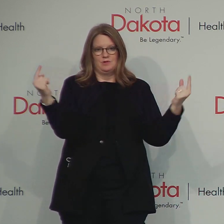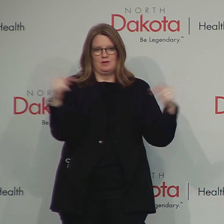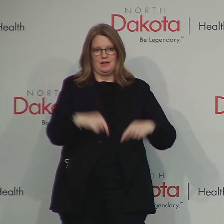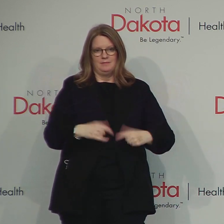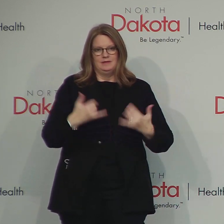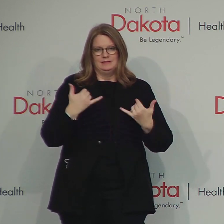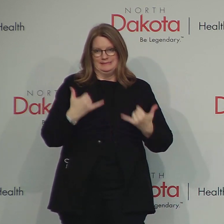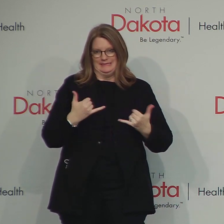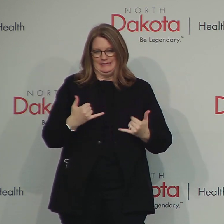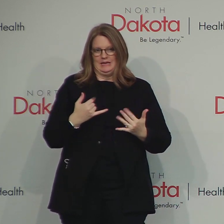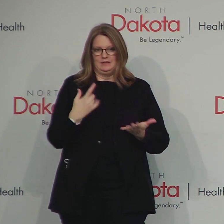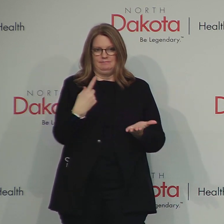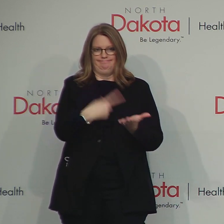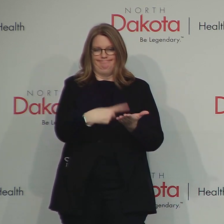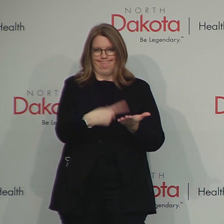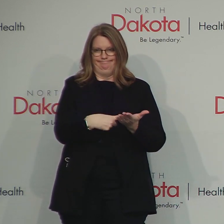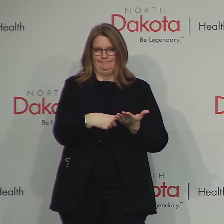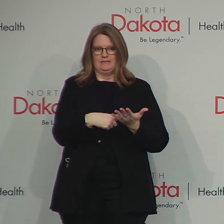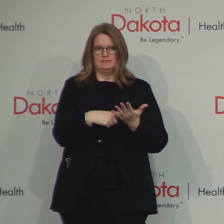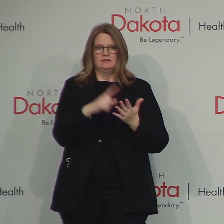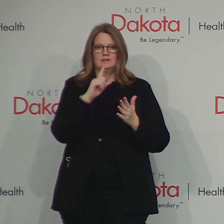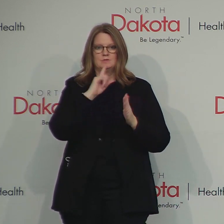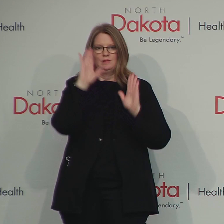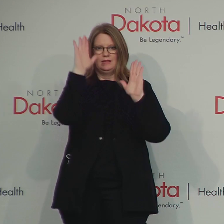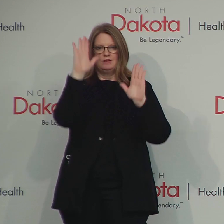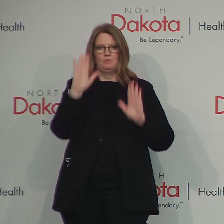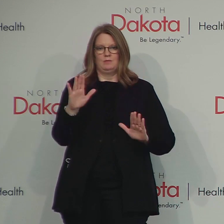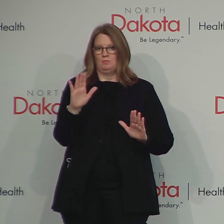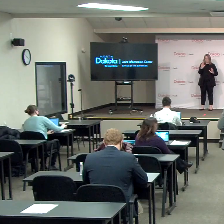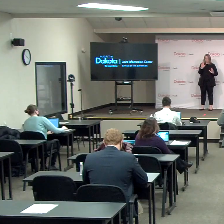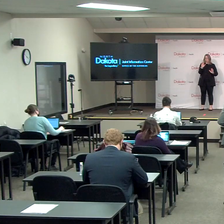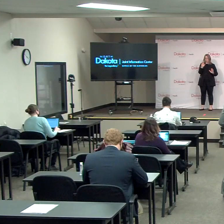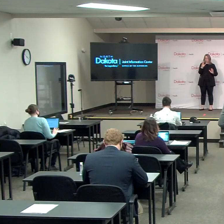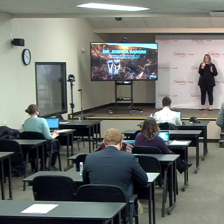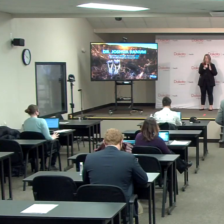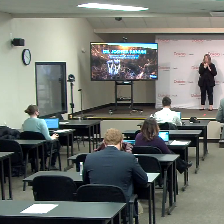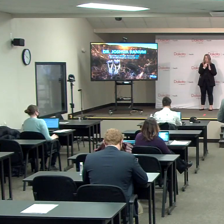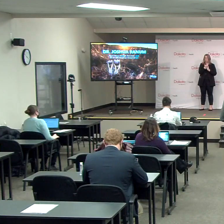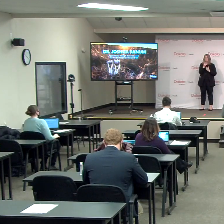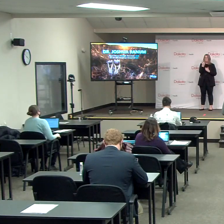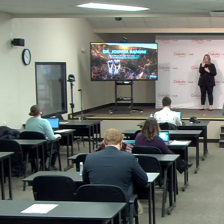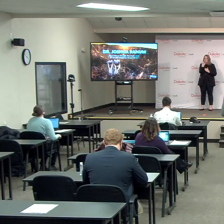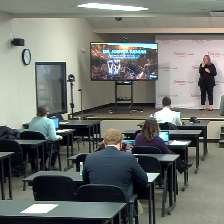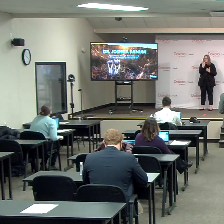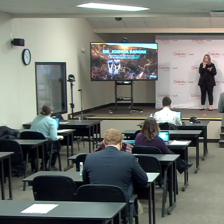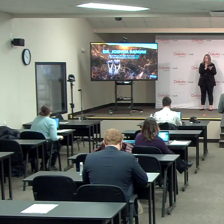to further discuss these incredible new tools. Dr. Ranum.